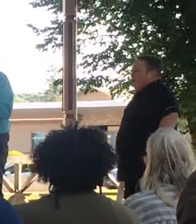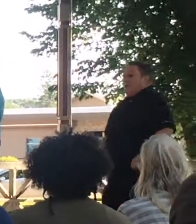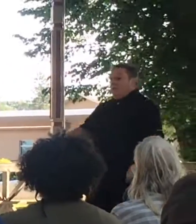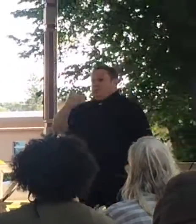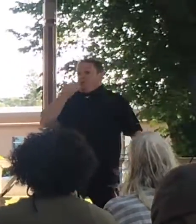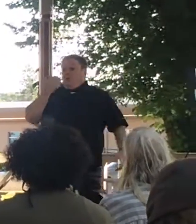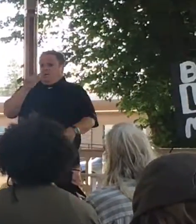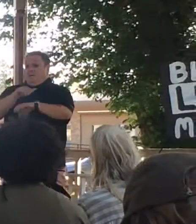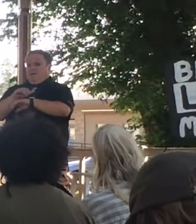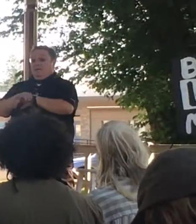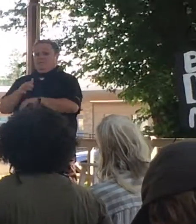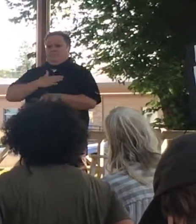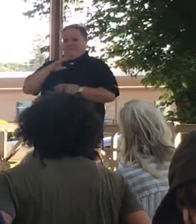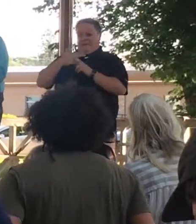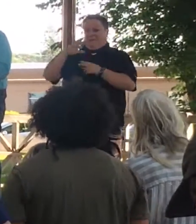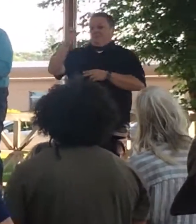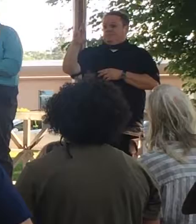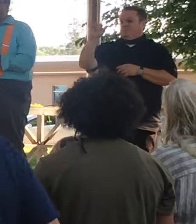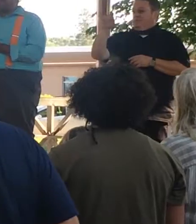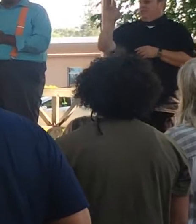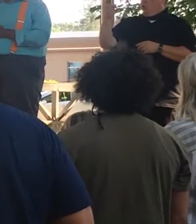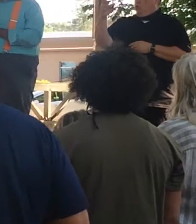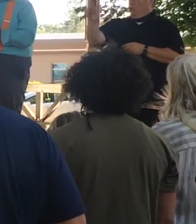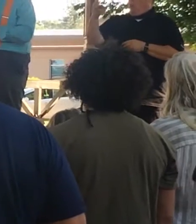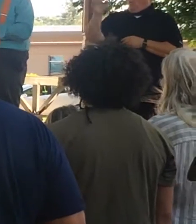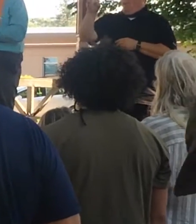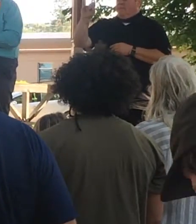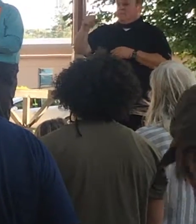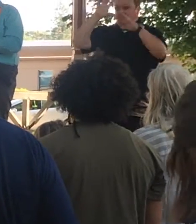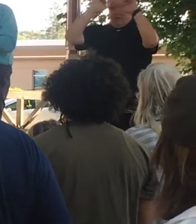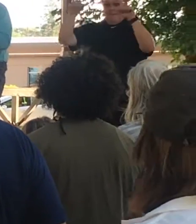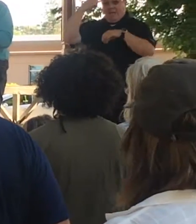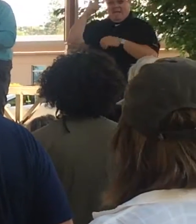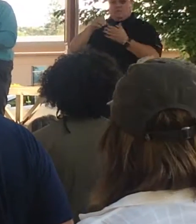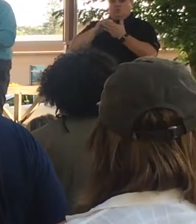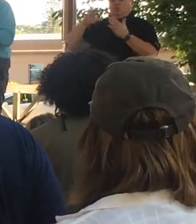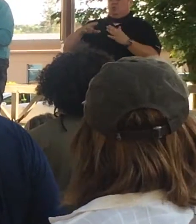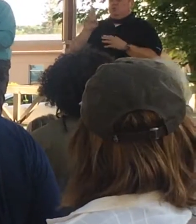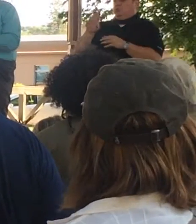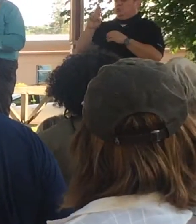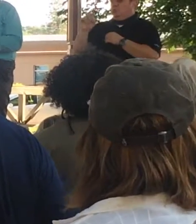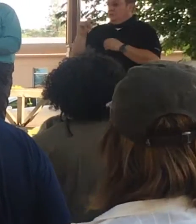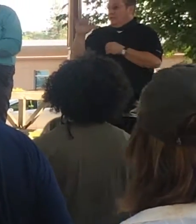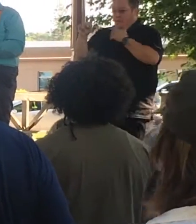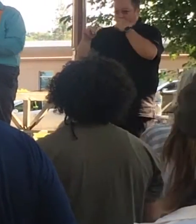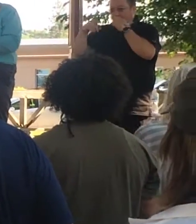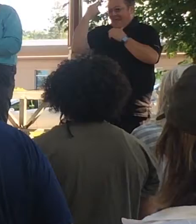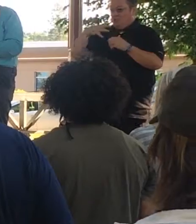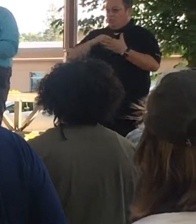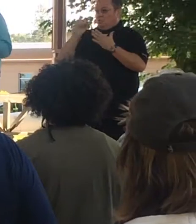Good evening. My name is Christopher Holmes. I'm the president of the Black Student Union. I'm a suit student at Highlands,